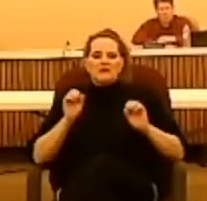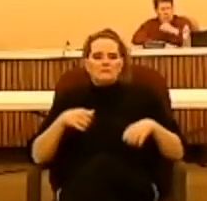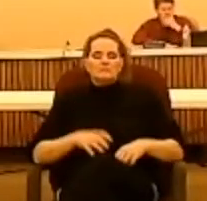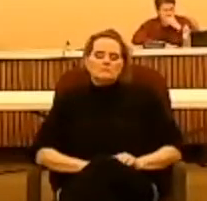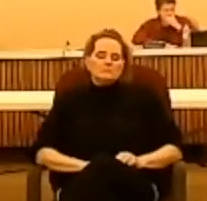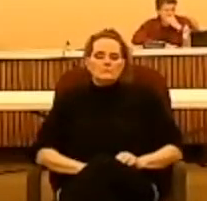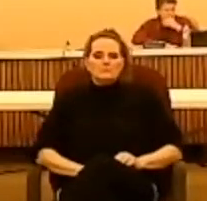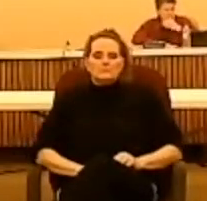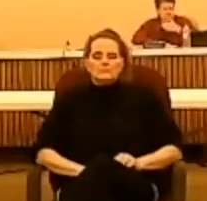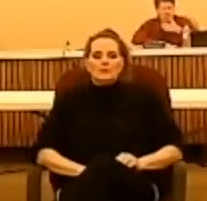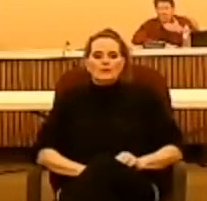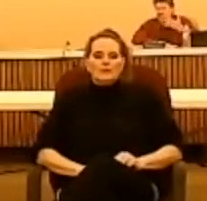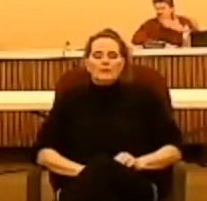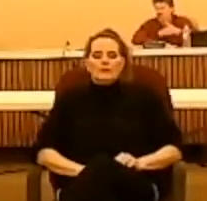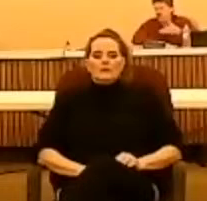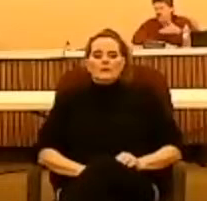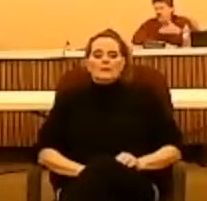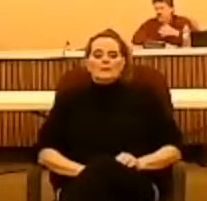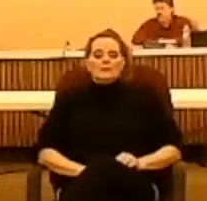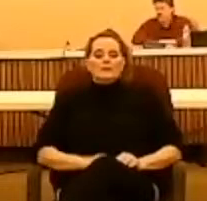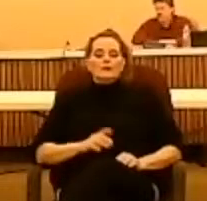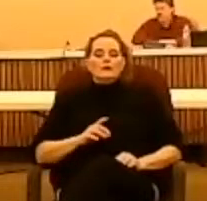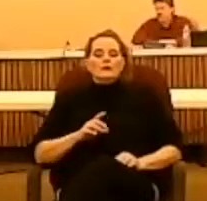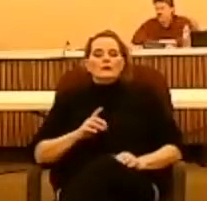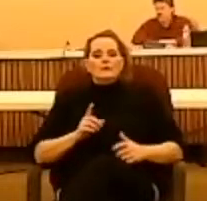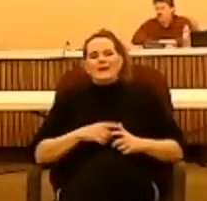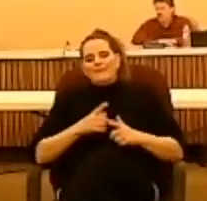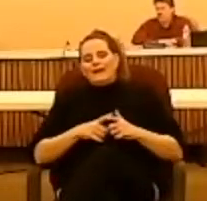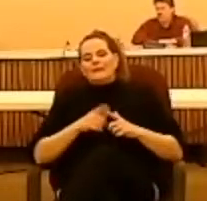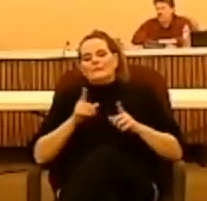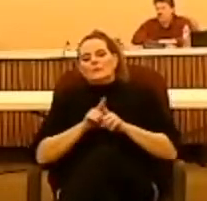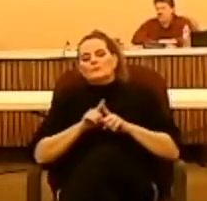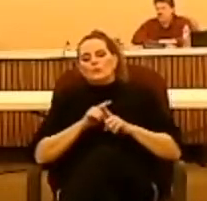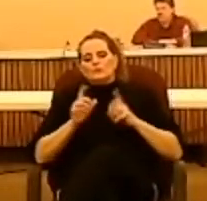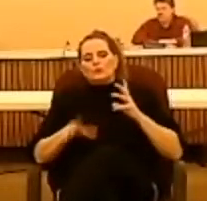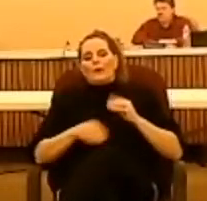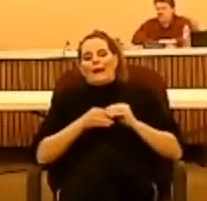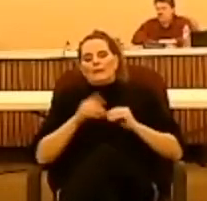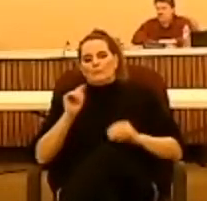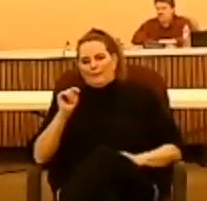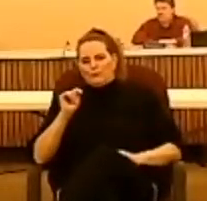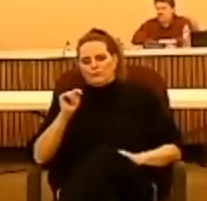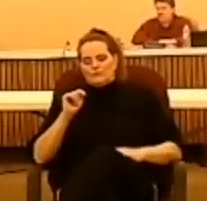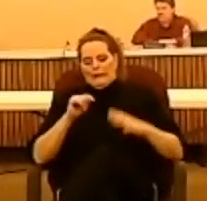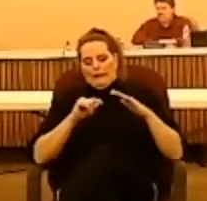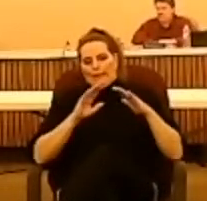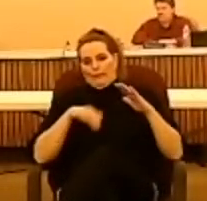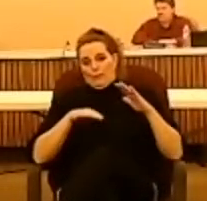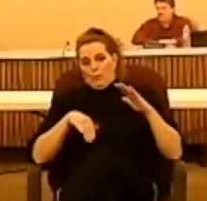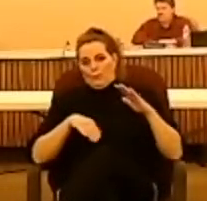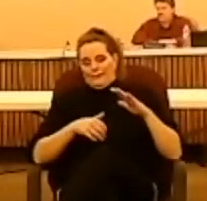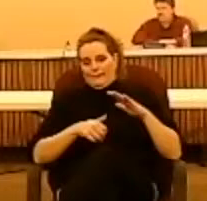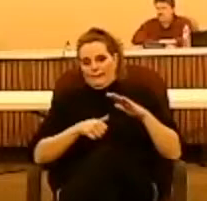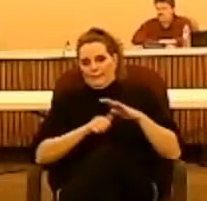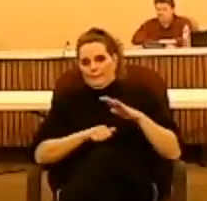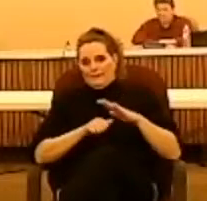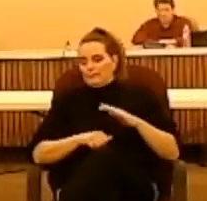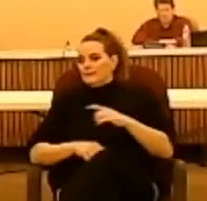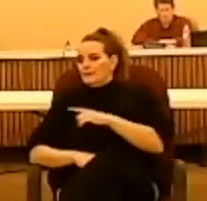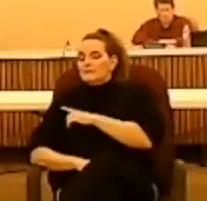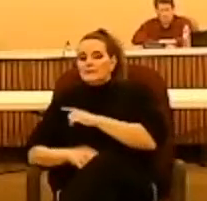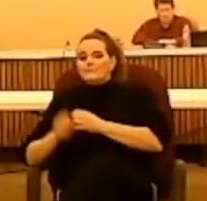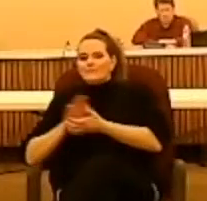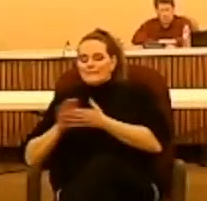that's what we're looking at. And then there would be additional ones in the basement potentially at some point. It's a really nice space. It's nice that it's going to be used for something,